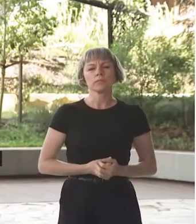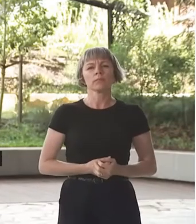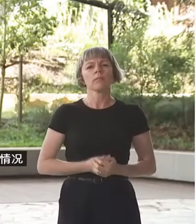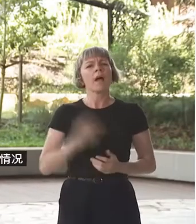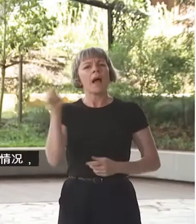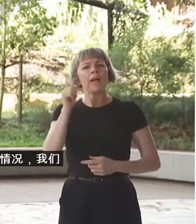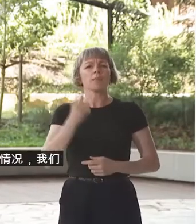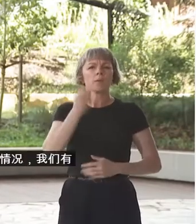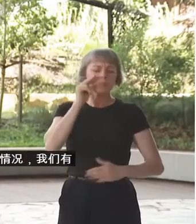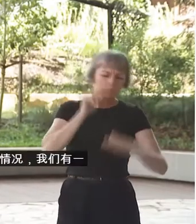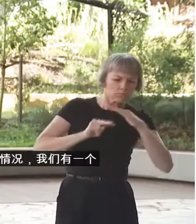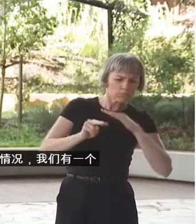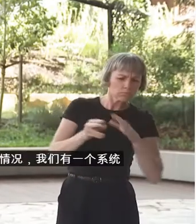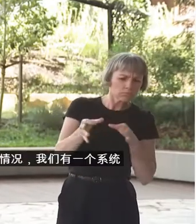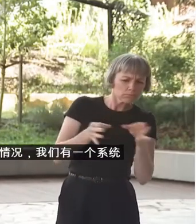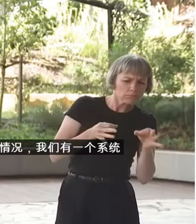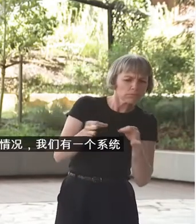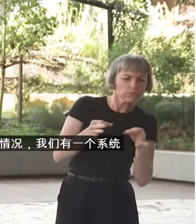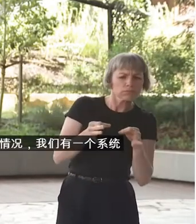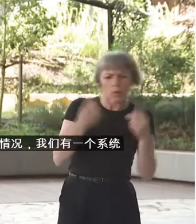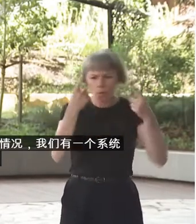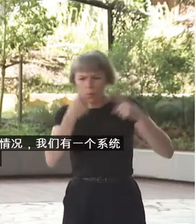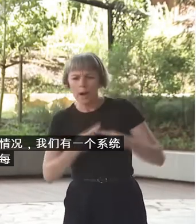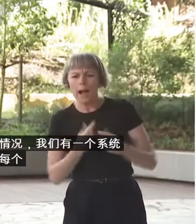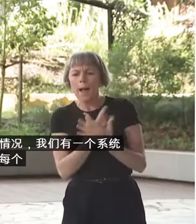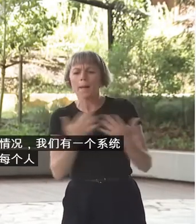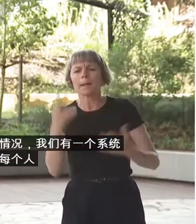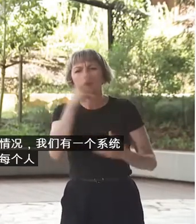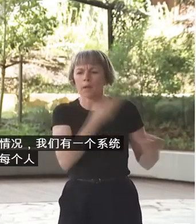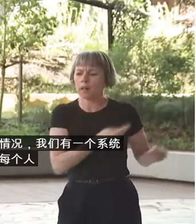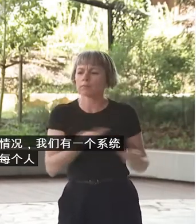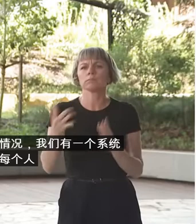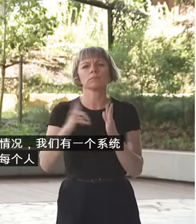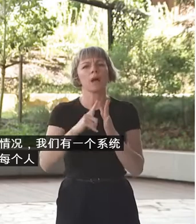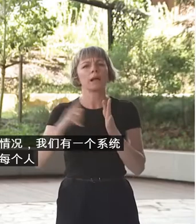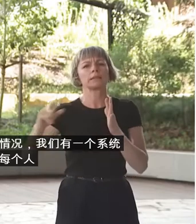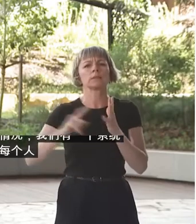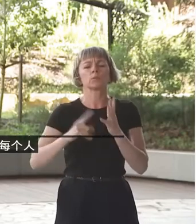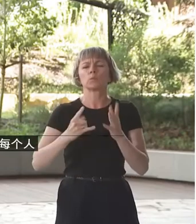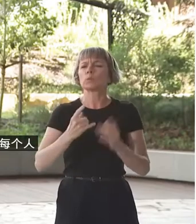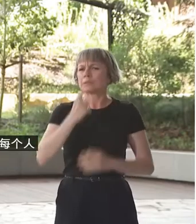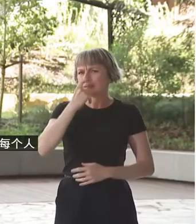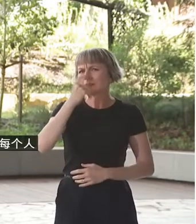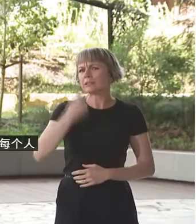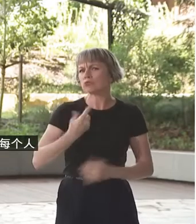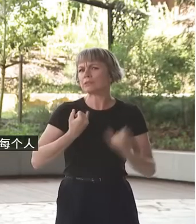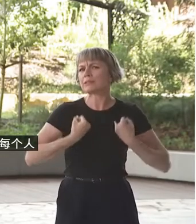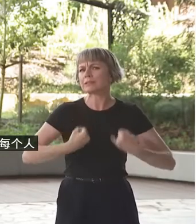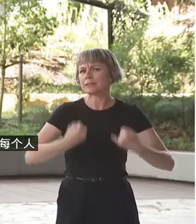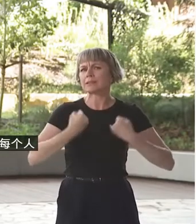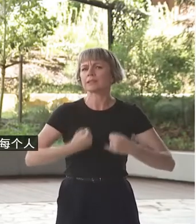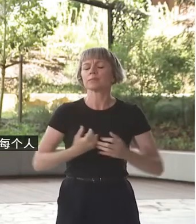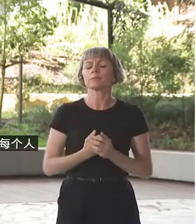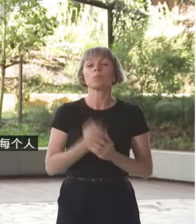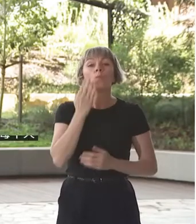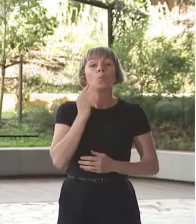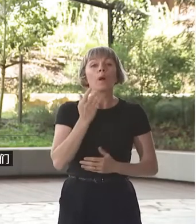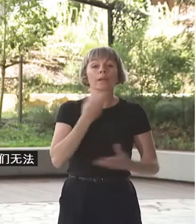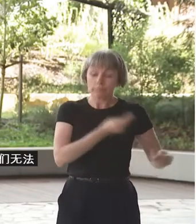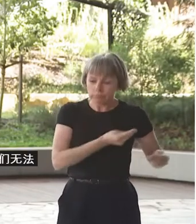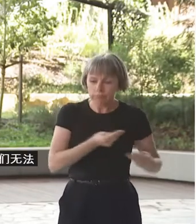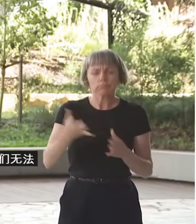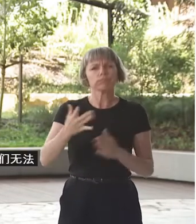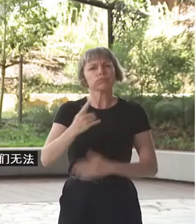to ICU, and we've got a system where we are testing everyone in ICU. Sometimes we won't be able to, in some of